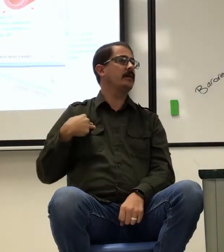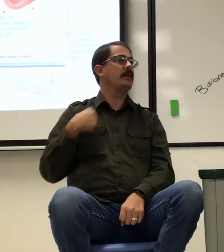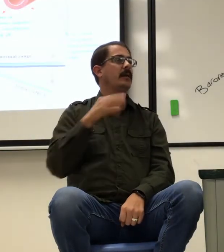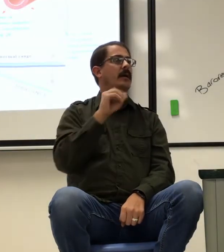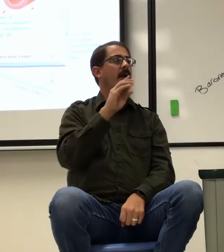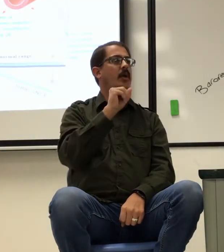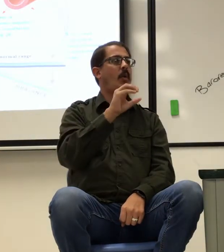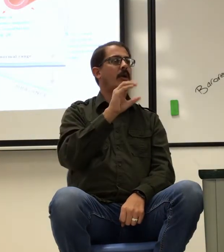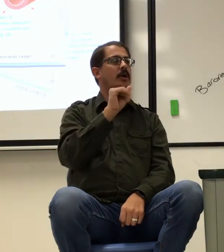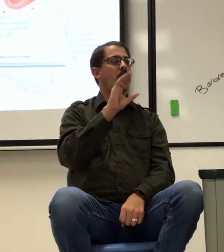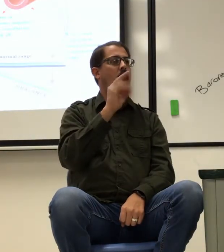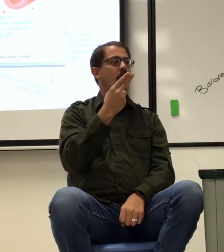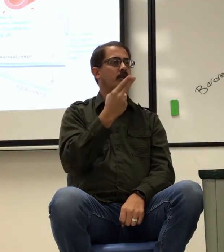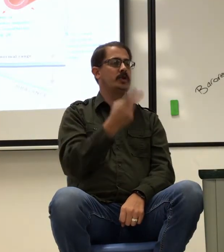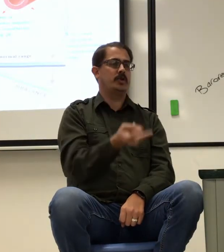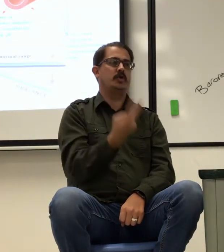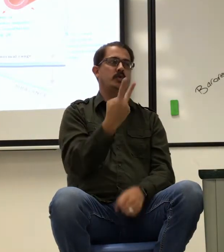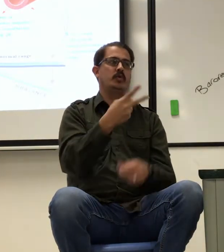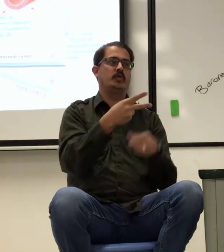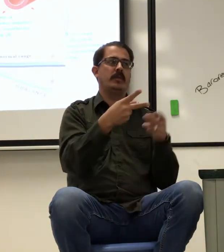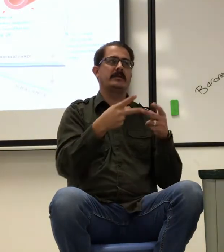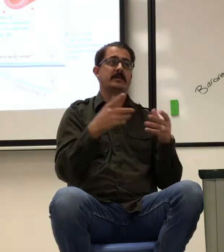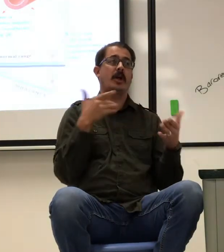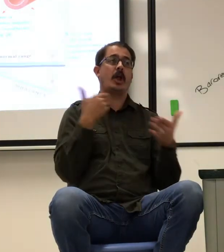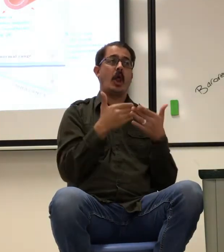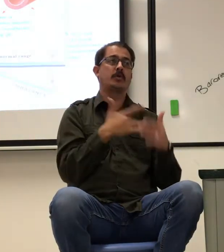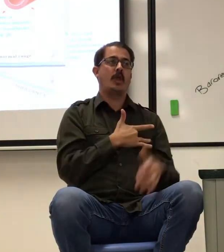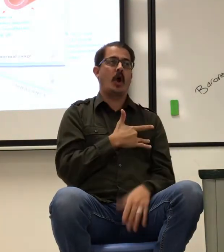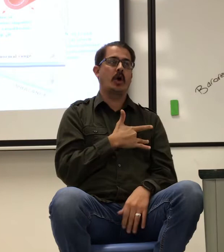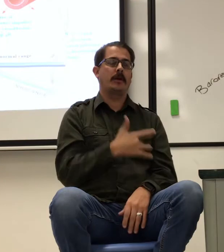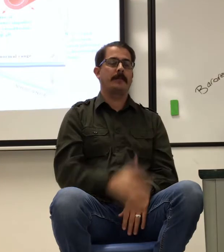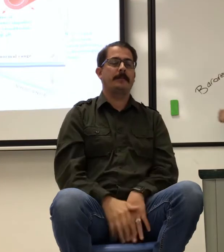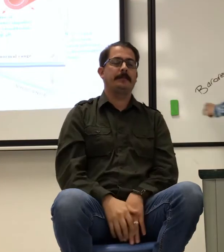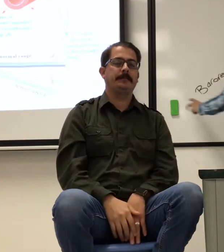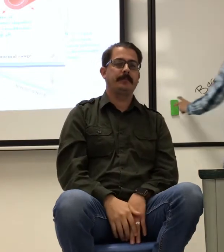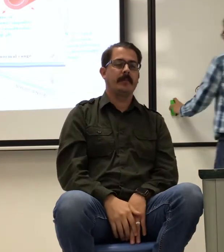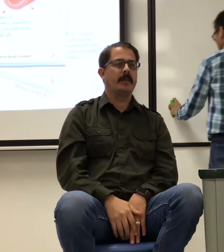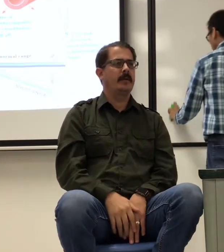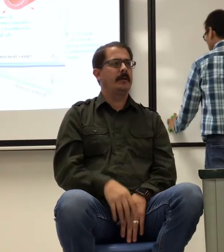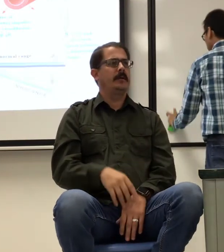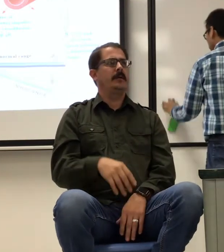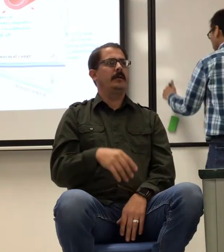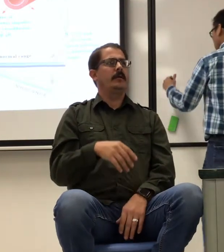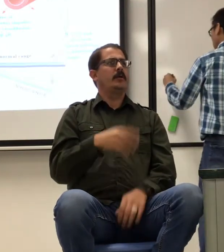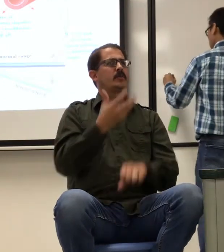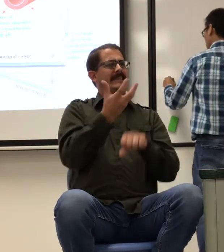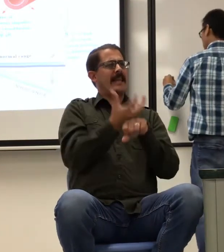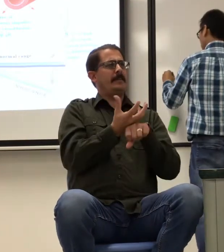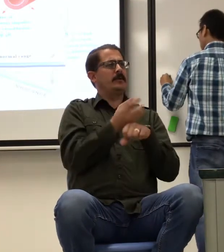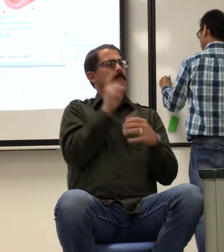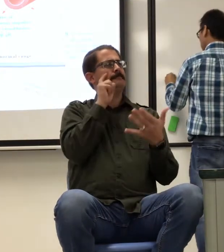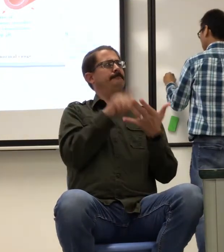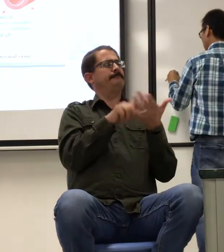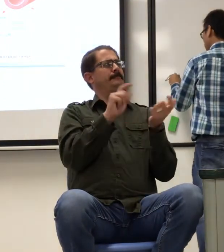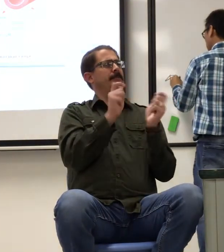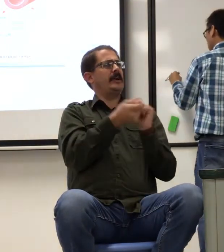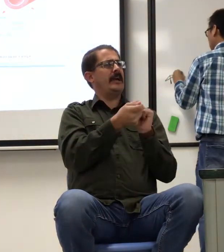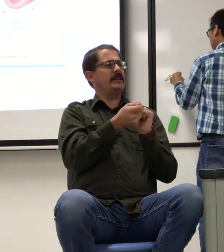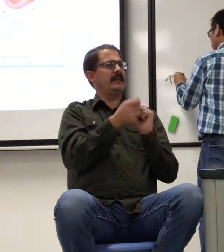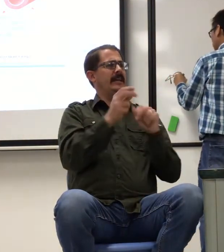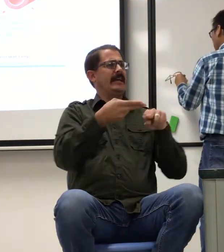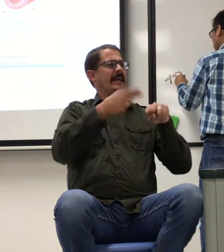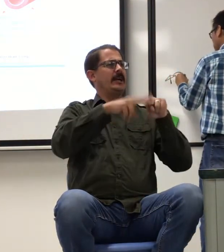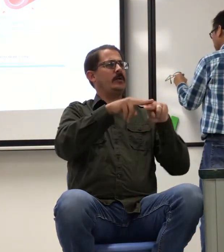two spots. That's where they are, close to the heart. What's happening is they're detecting a change, an increase in the